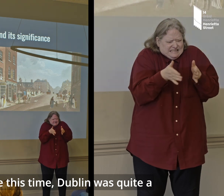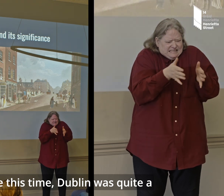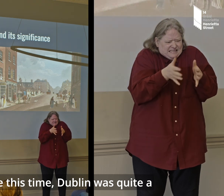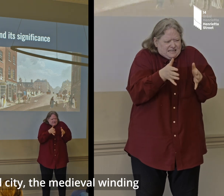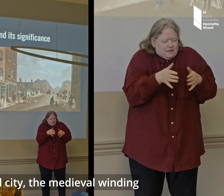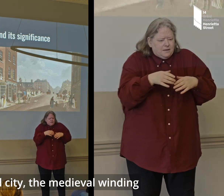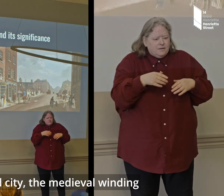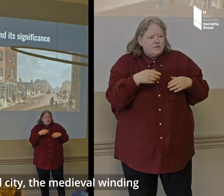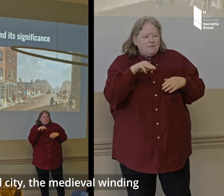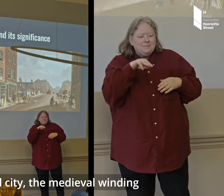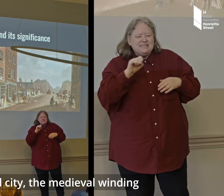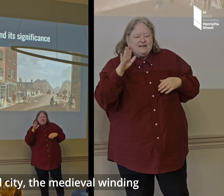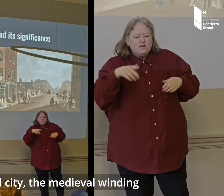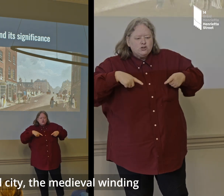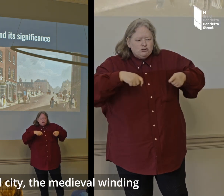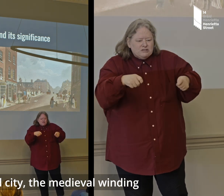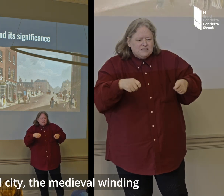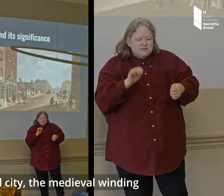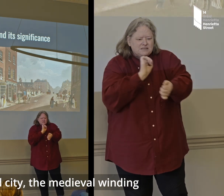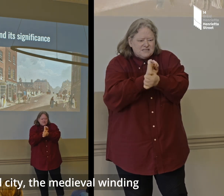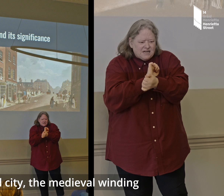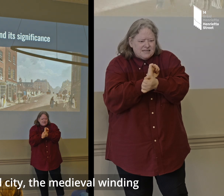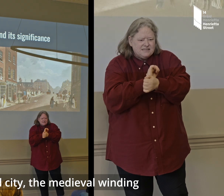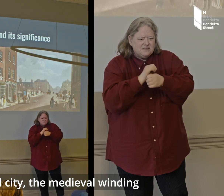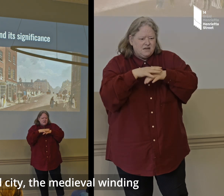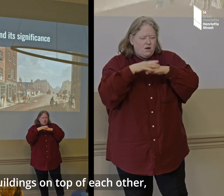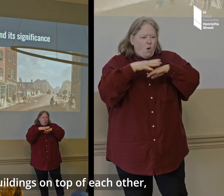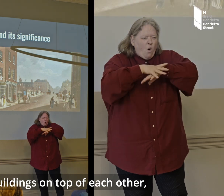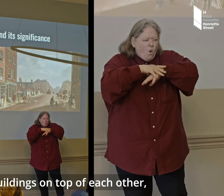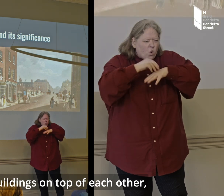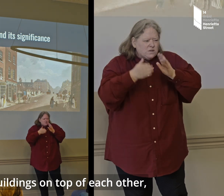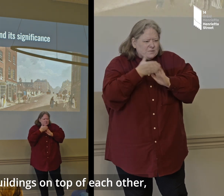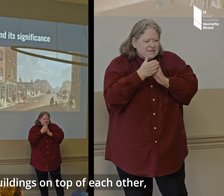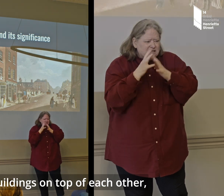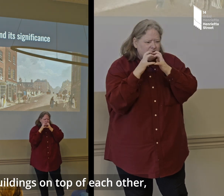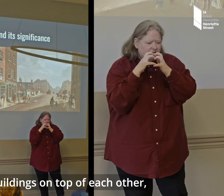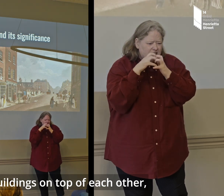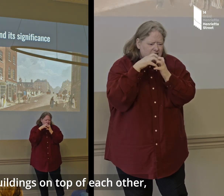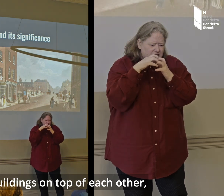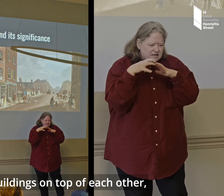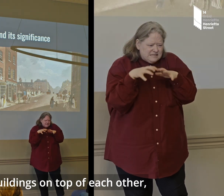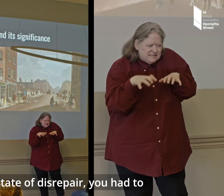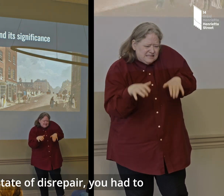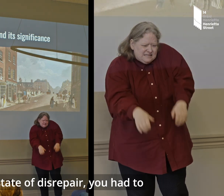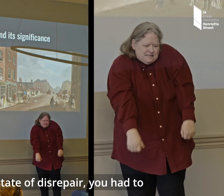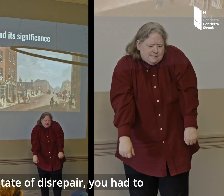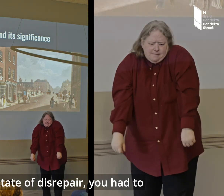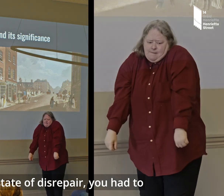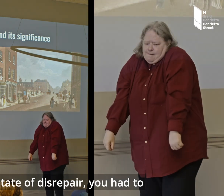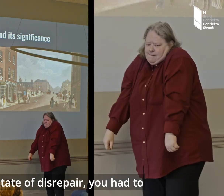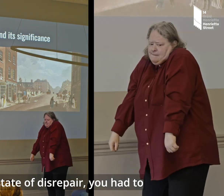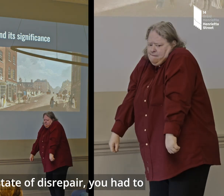Dublin was quite a cramped city. The medieval winding streets, buildings on top of each other and in a state